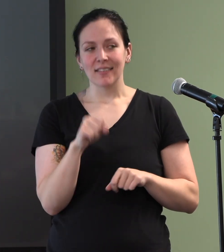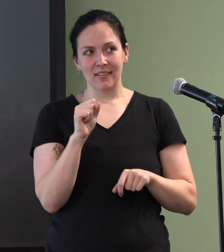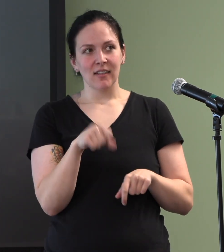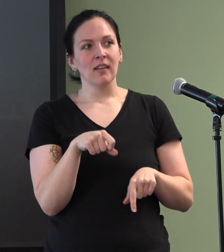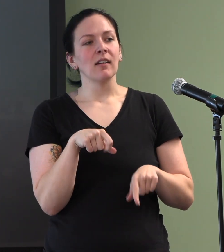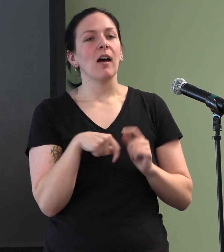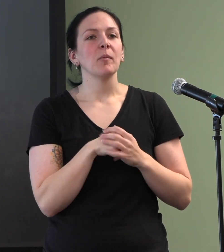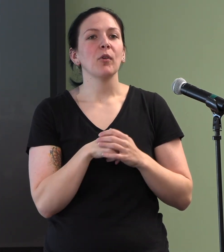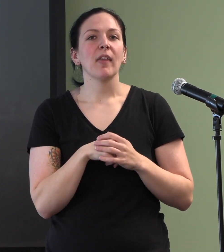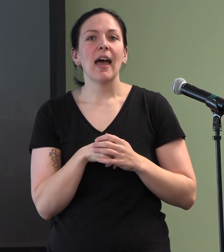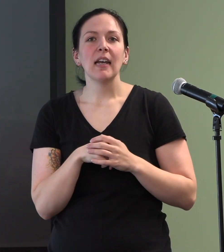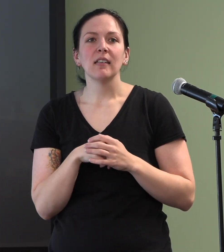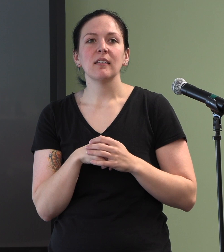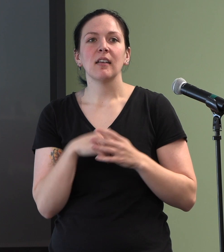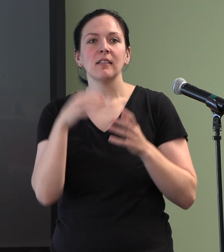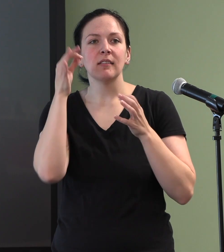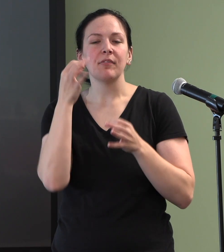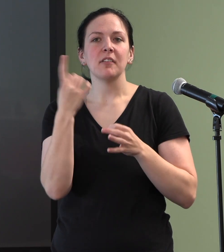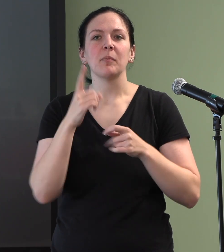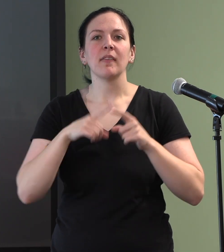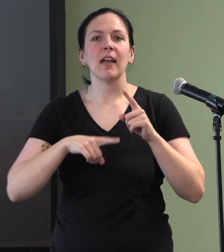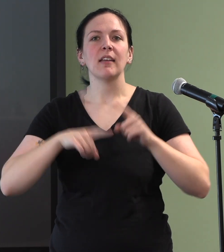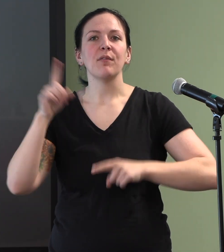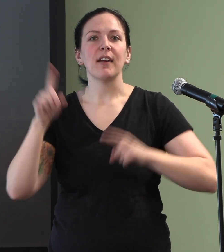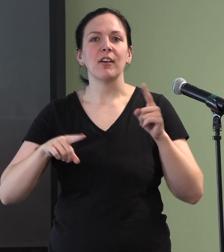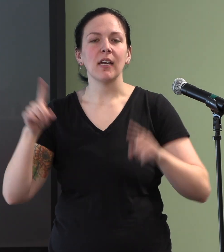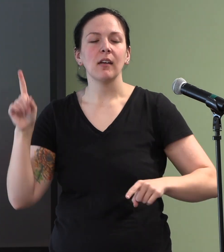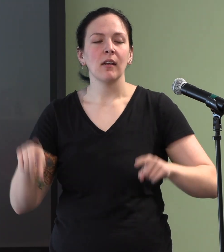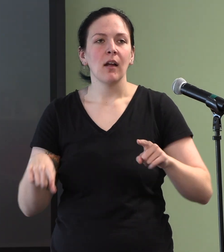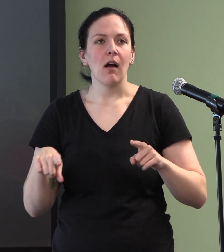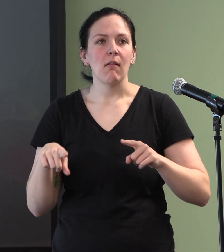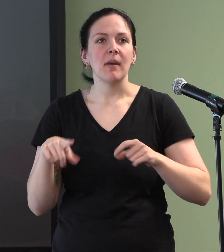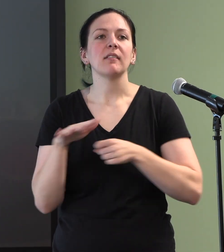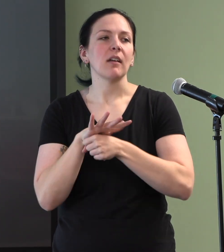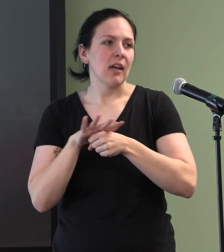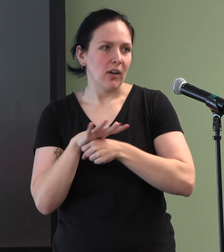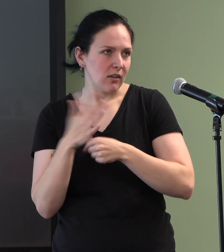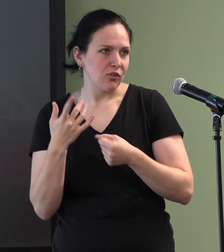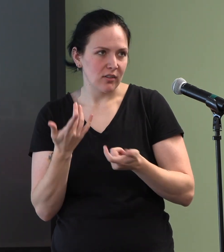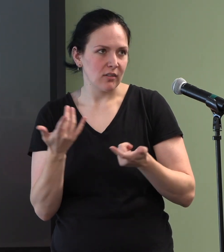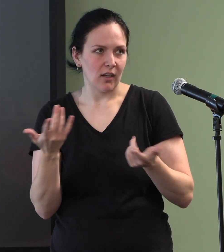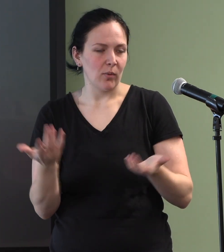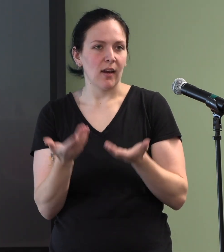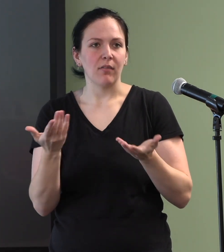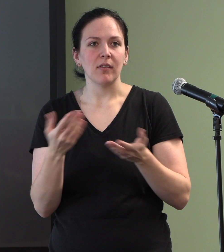Yes. So that is definitely something that can vary based on areas, just like we have in